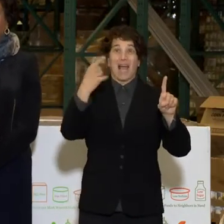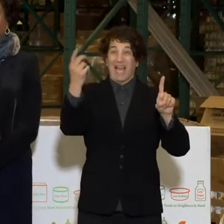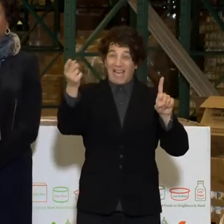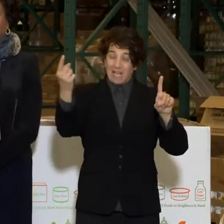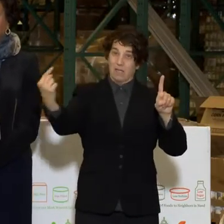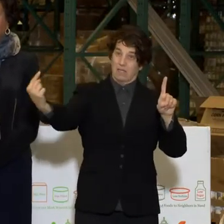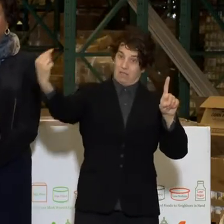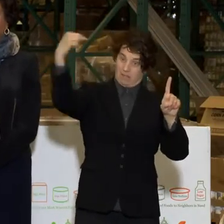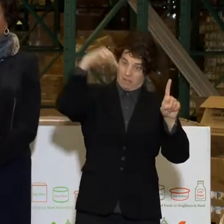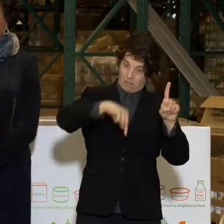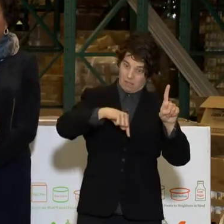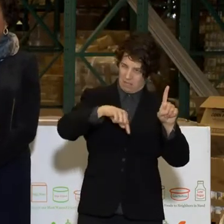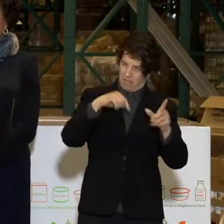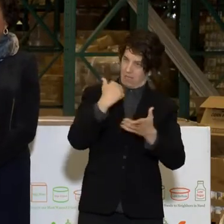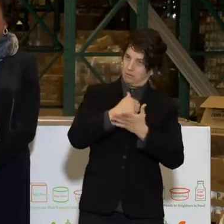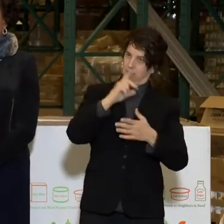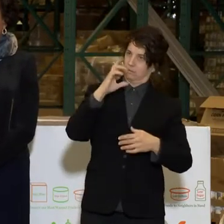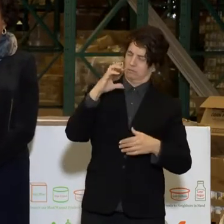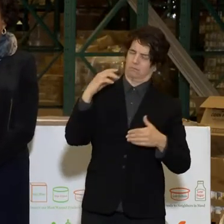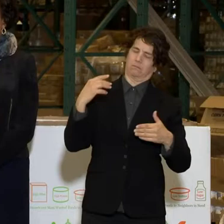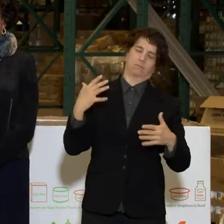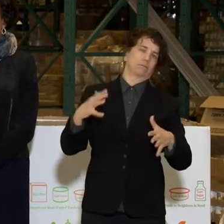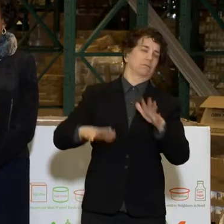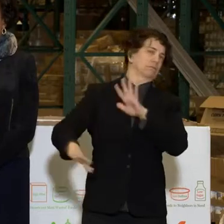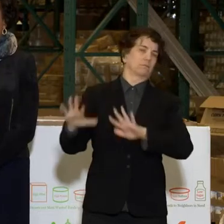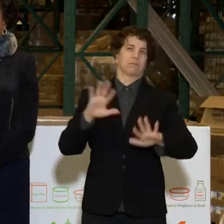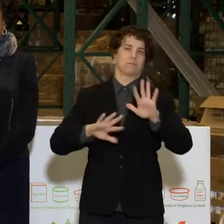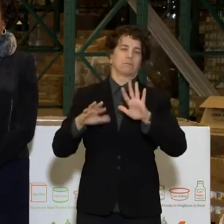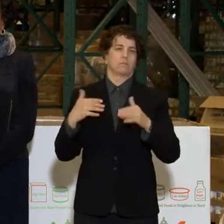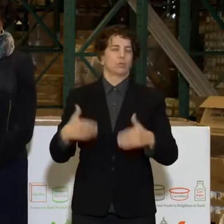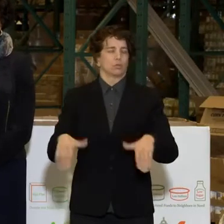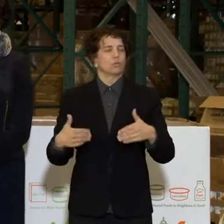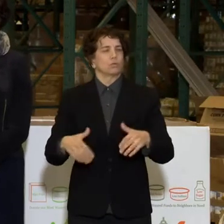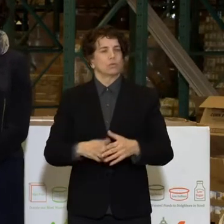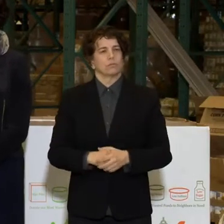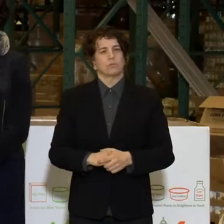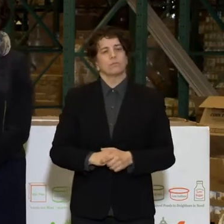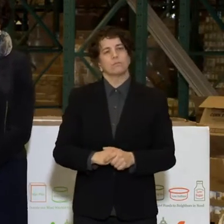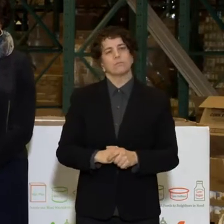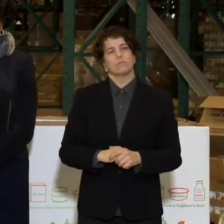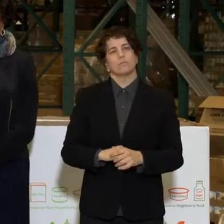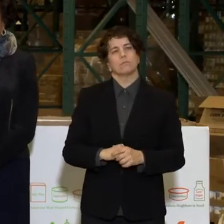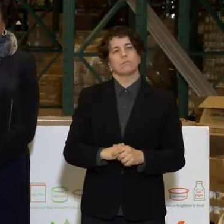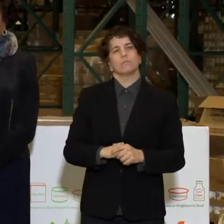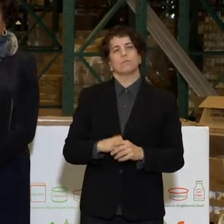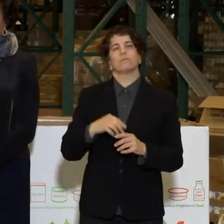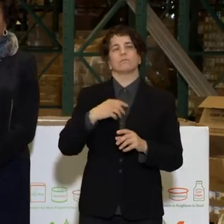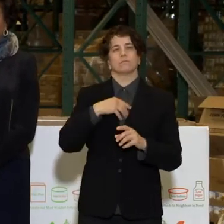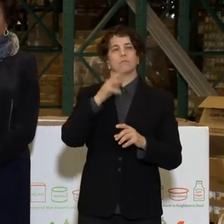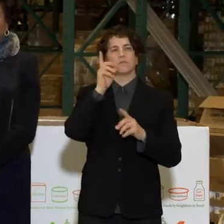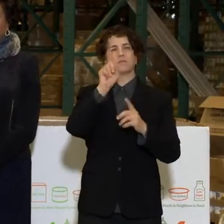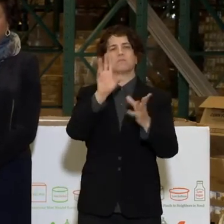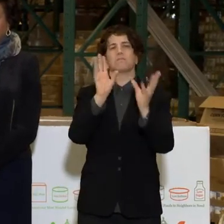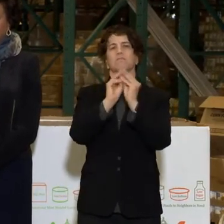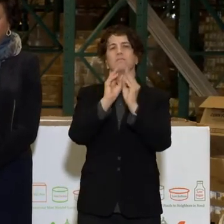on Thursday at 6 p.m. at Judiciary